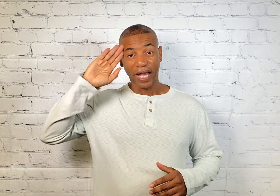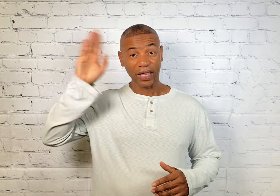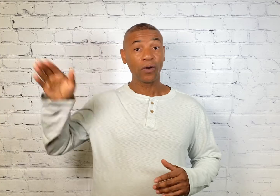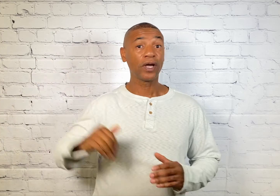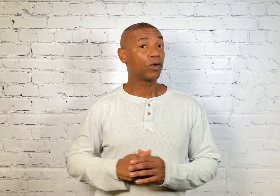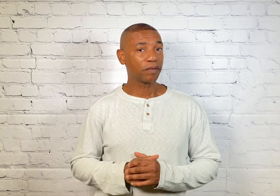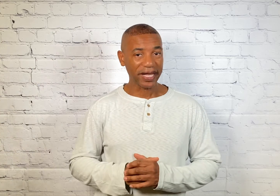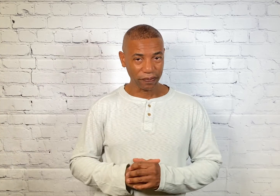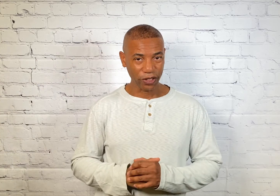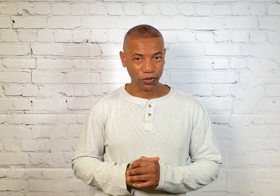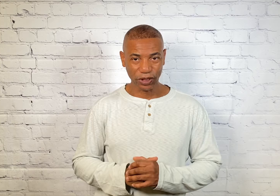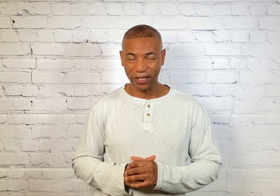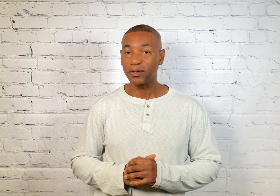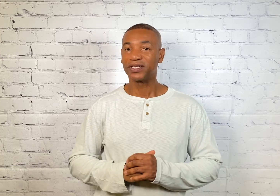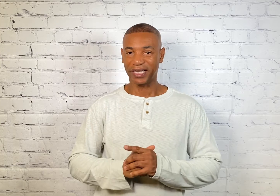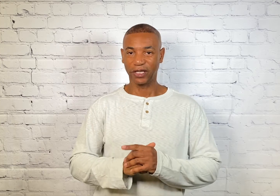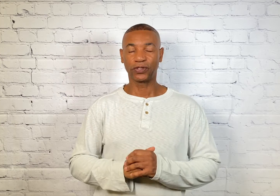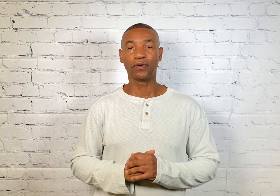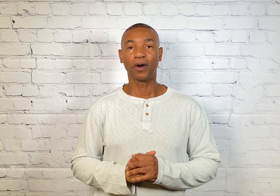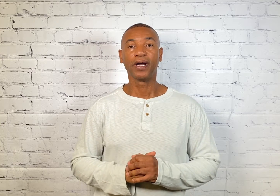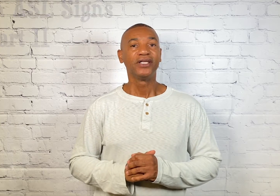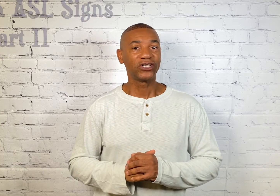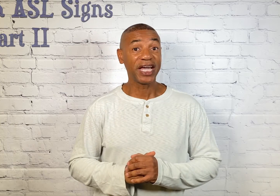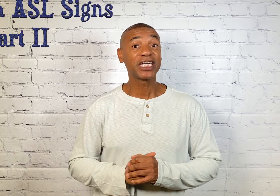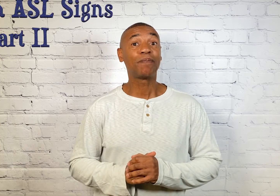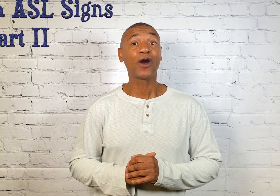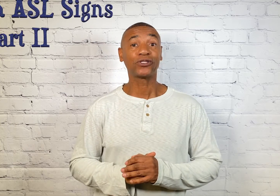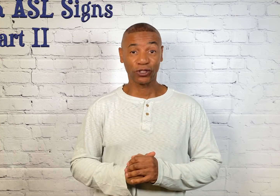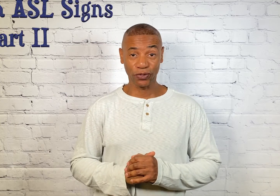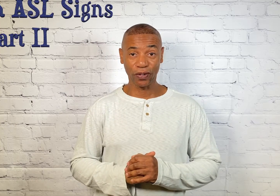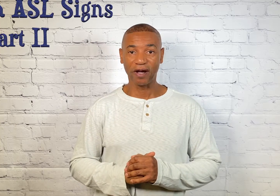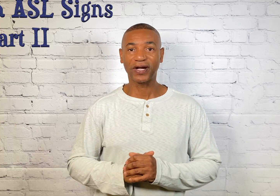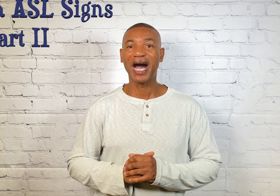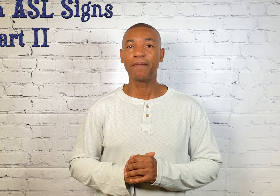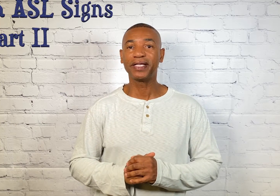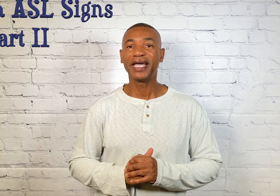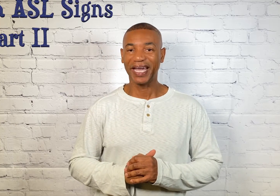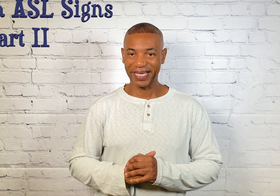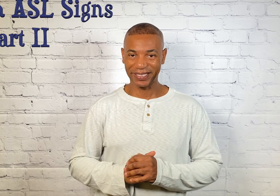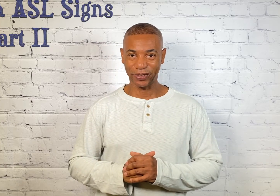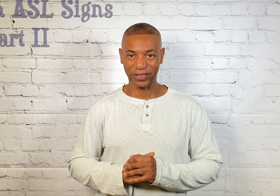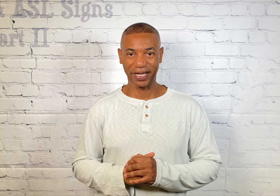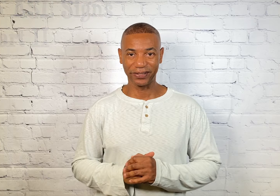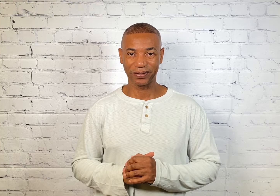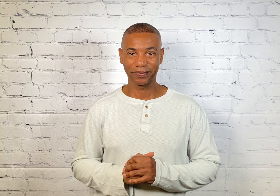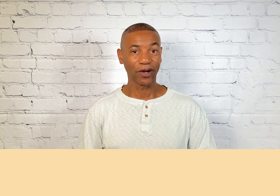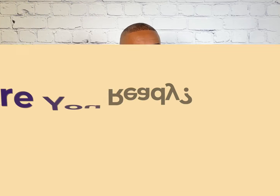Hello and welcome back to my YouTube channel, Signing with Omar. Today is part 2 of common ASL signs. Are you